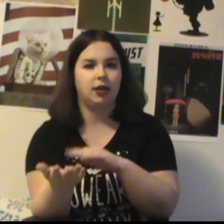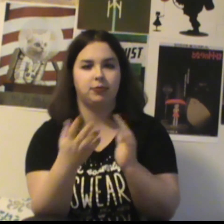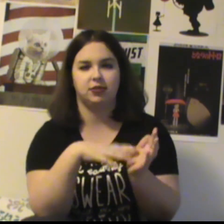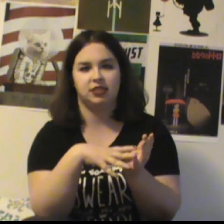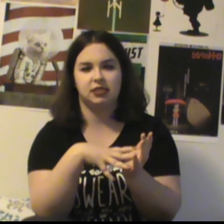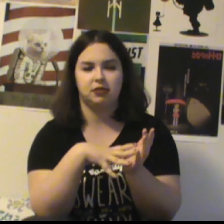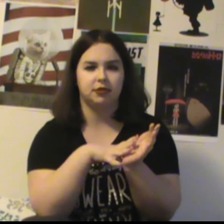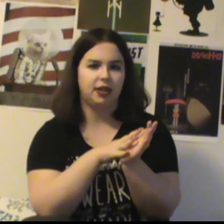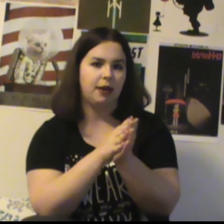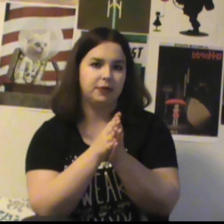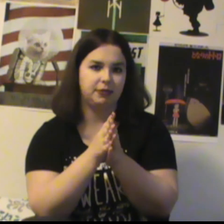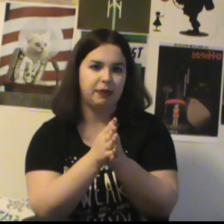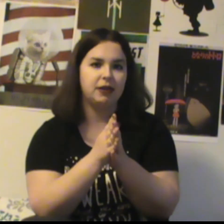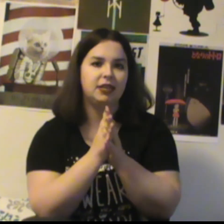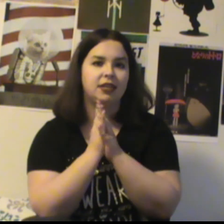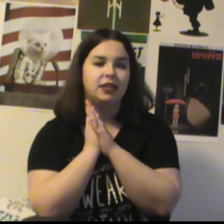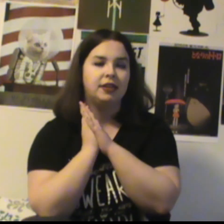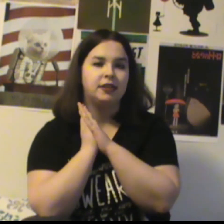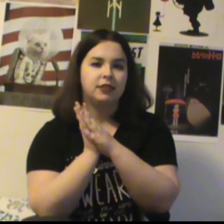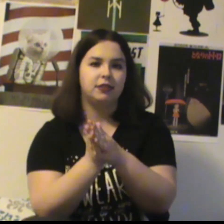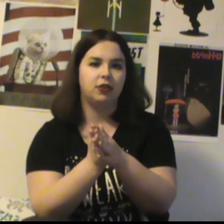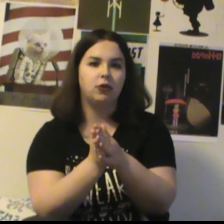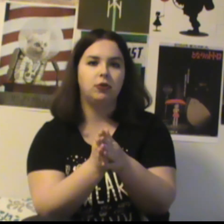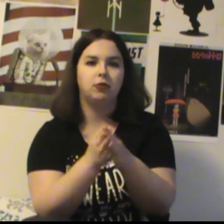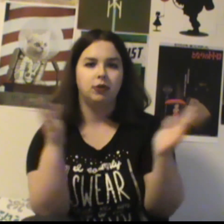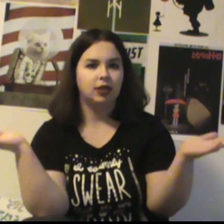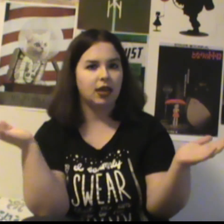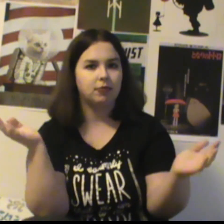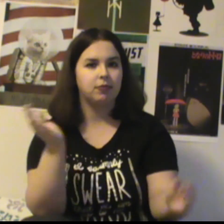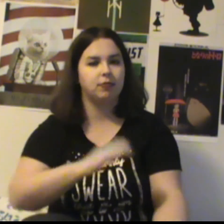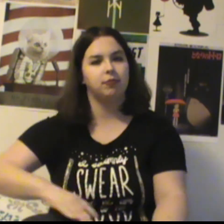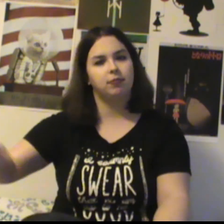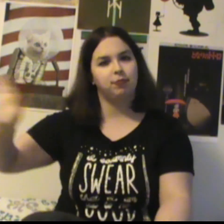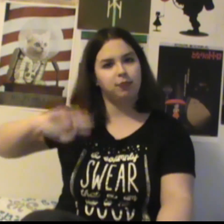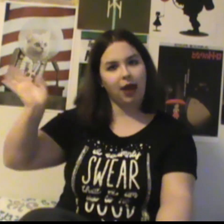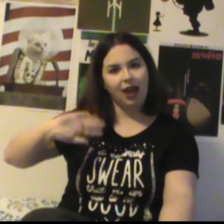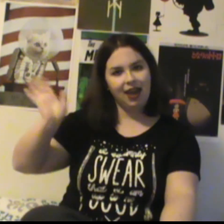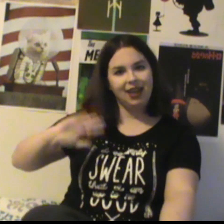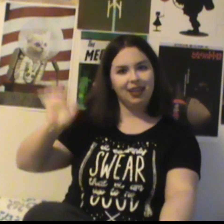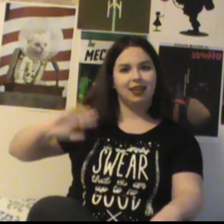Episode 6, called Kappa Spirit. So, yeah. Bye!